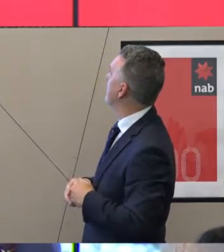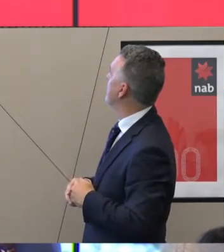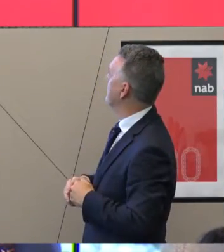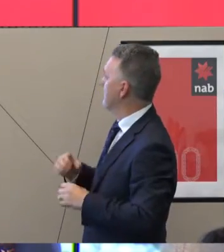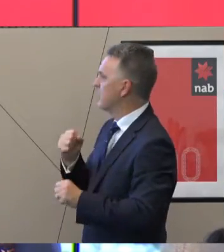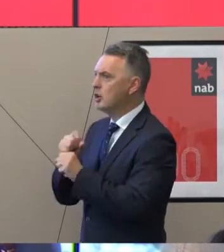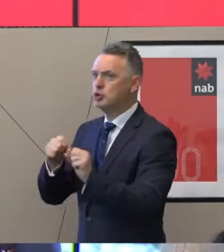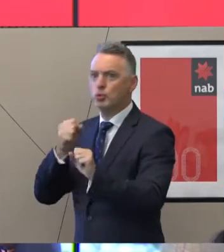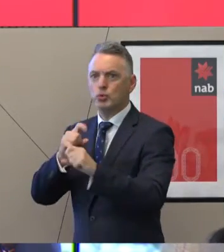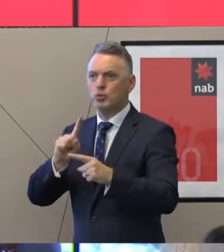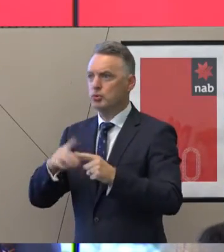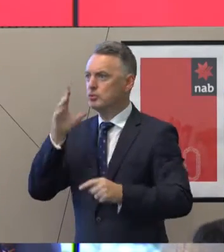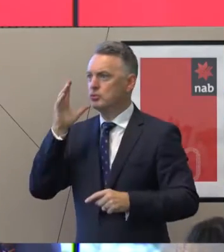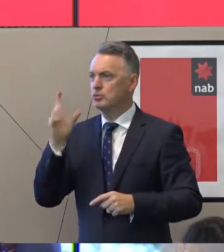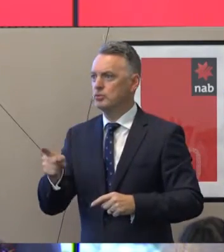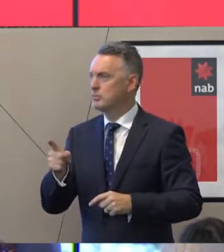George?